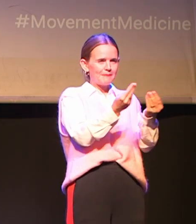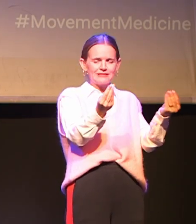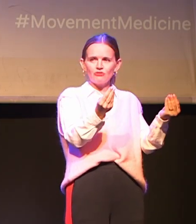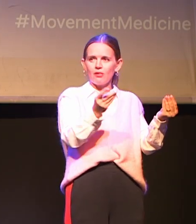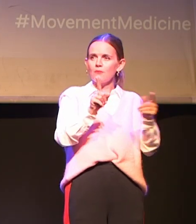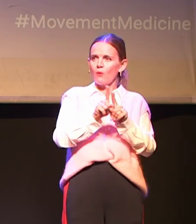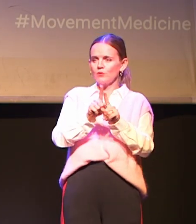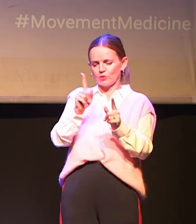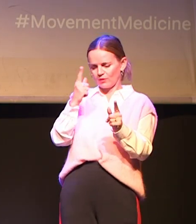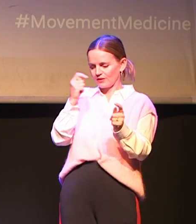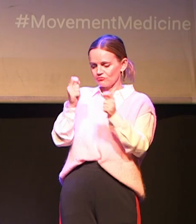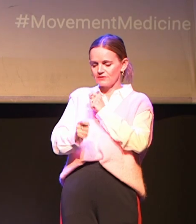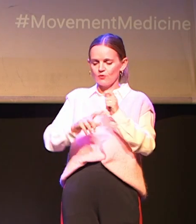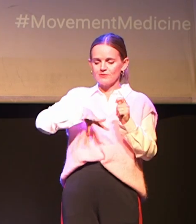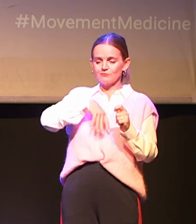in.